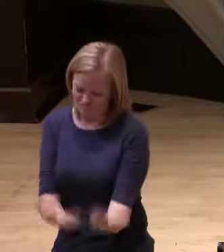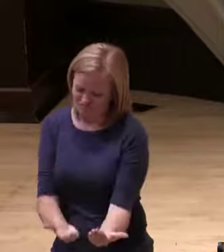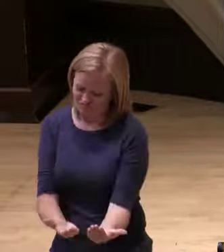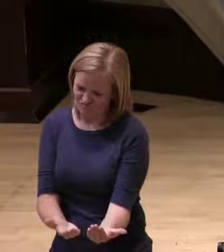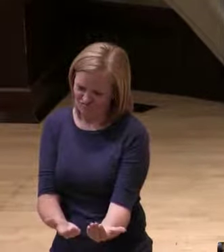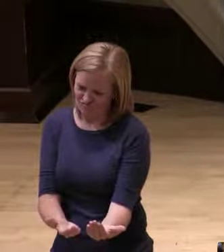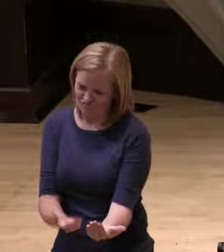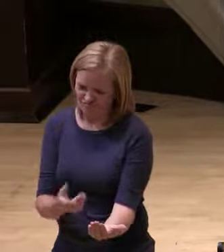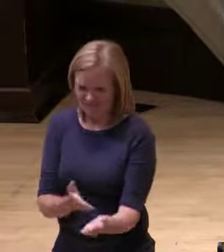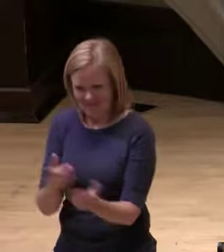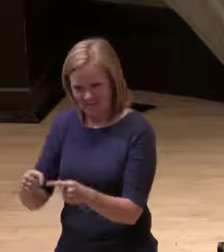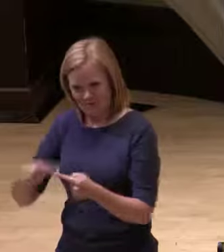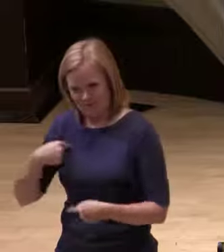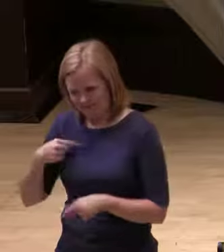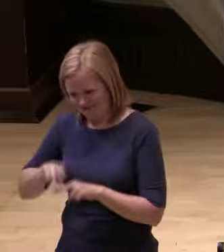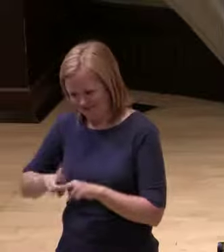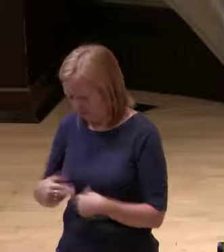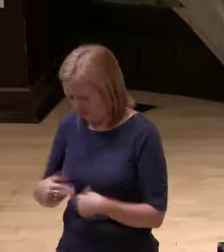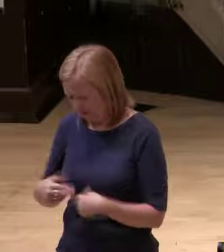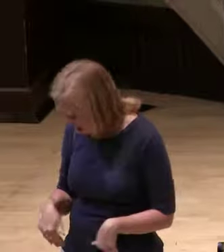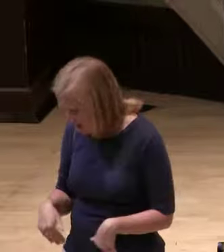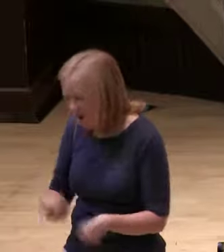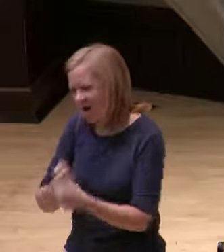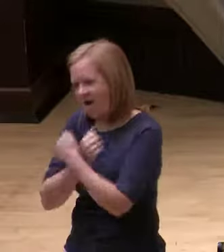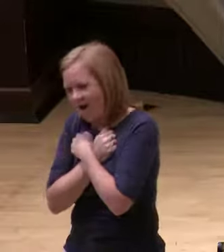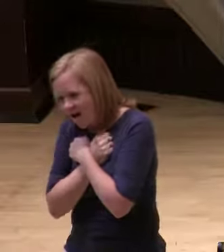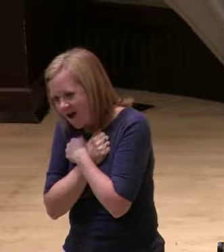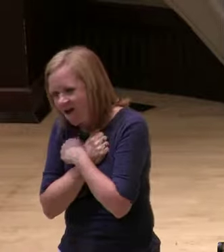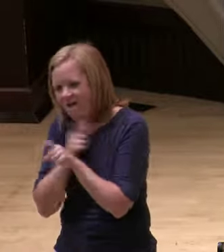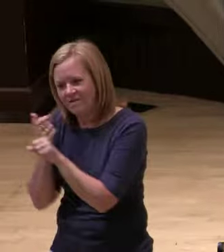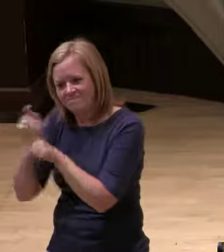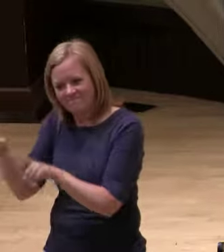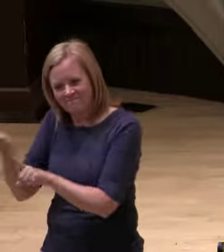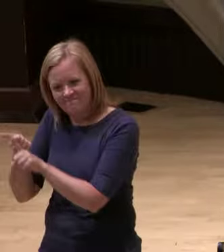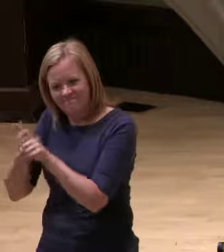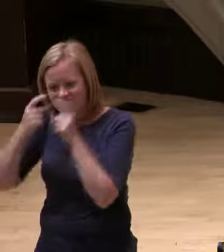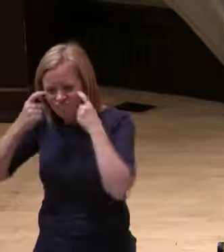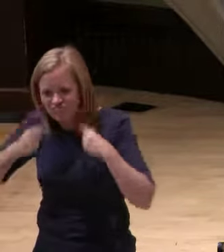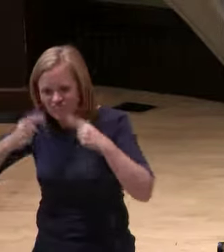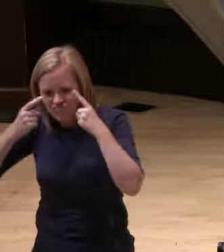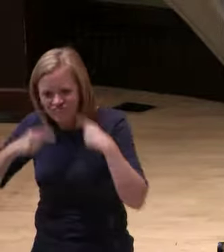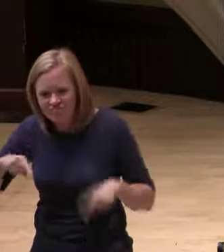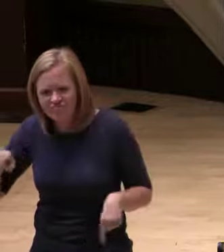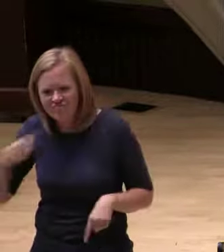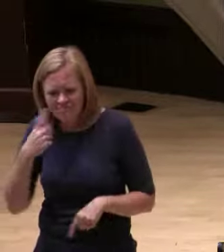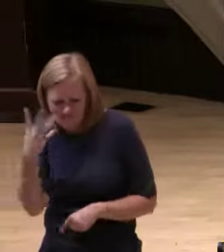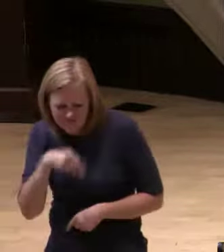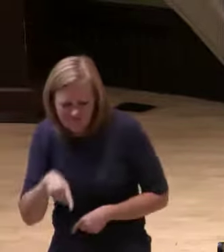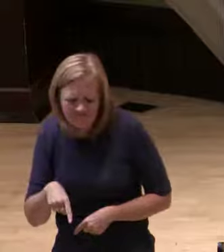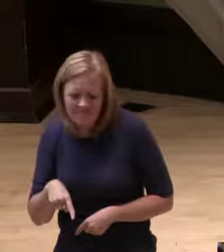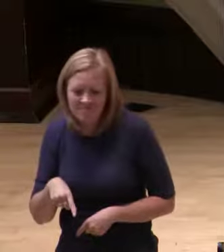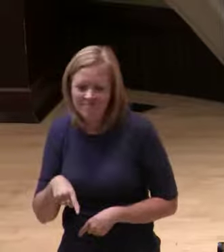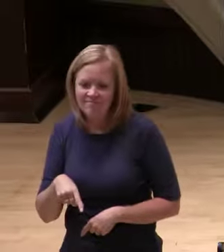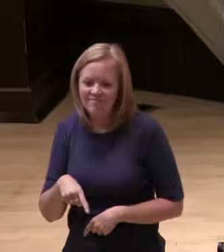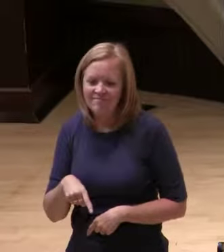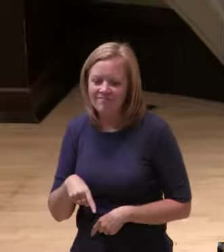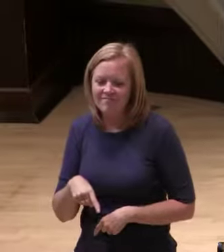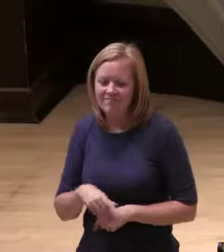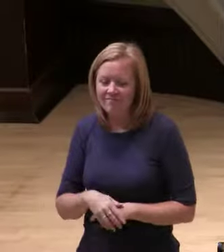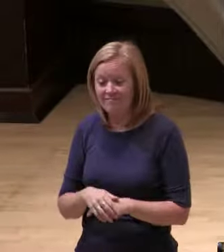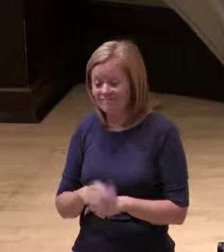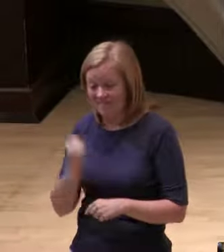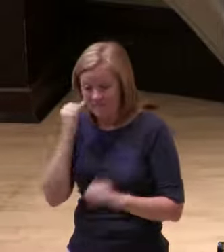seat. We both hugged as tears streamed down his face. "Isn't he beautiful, sister?" And without Grace